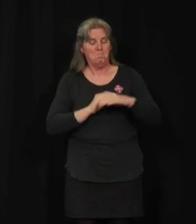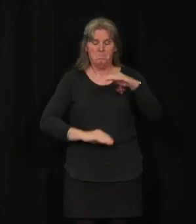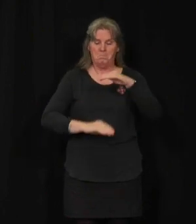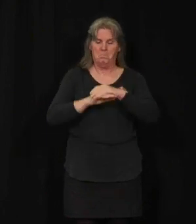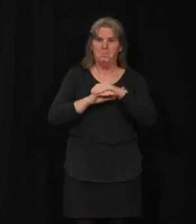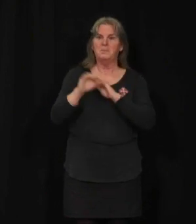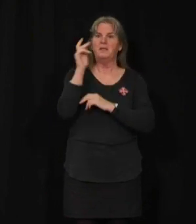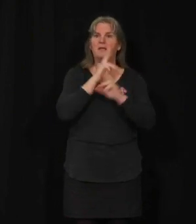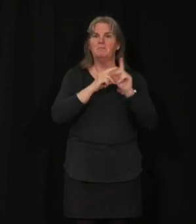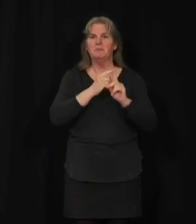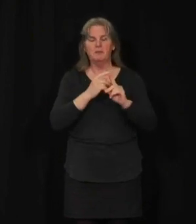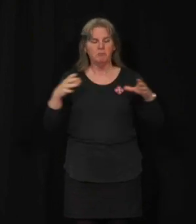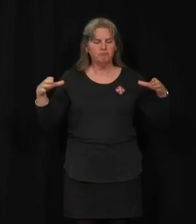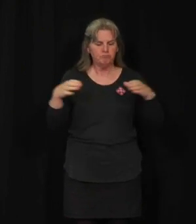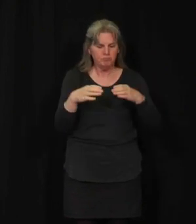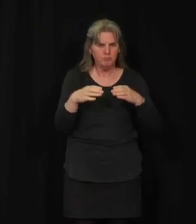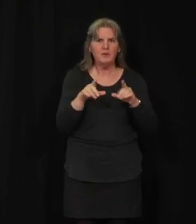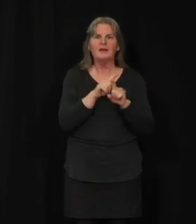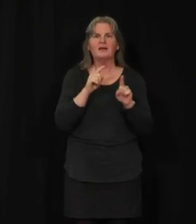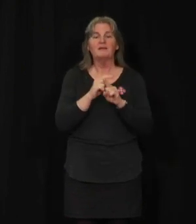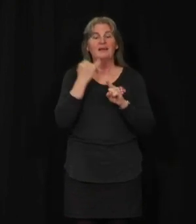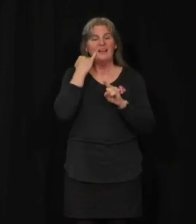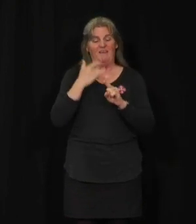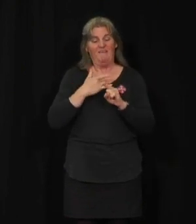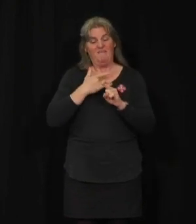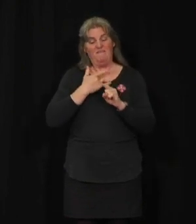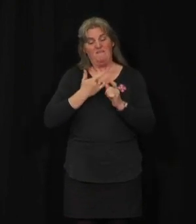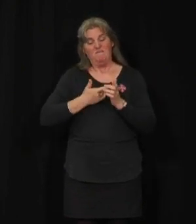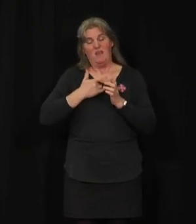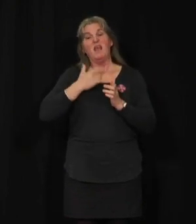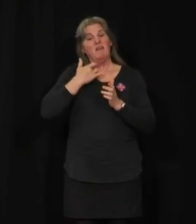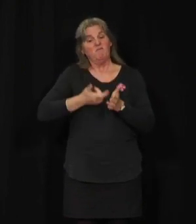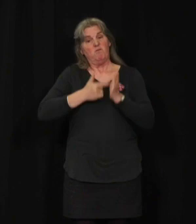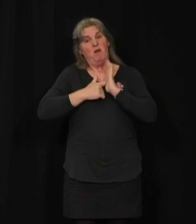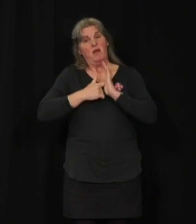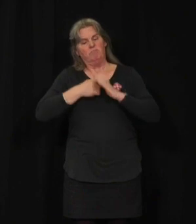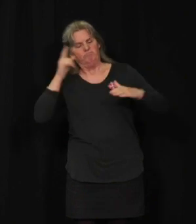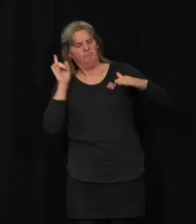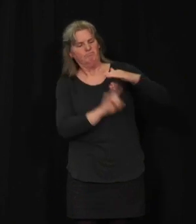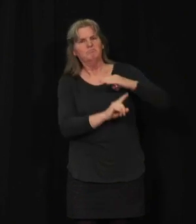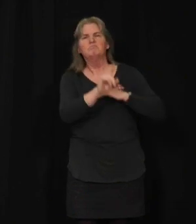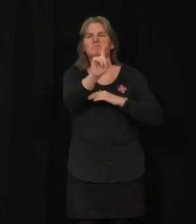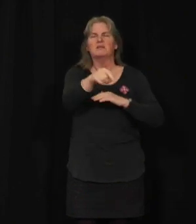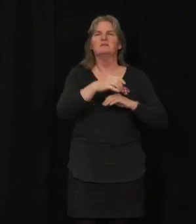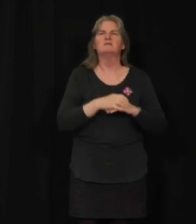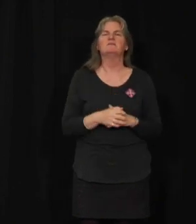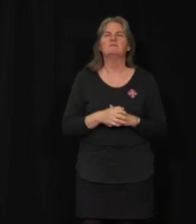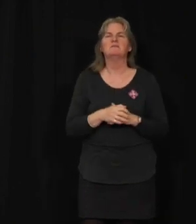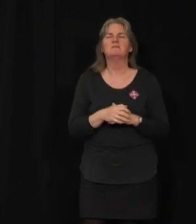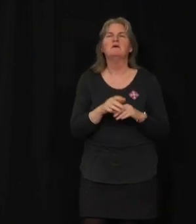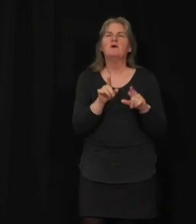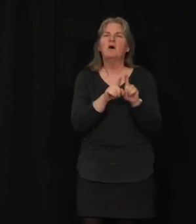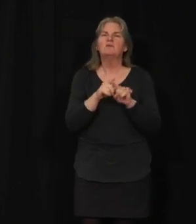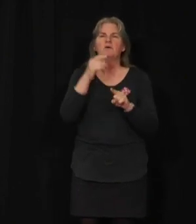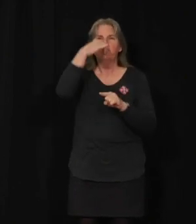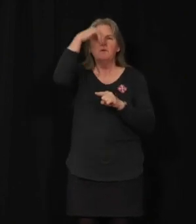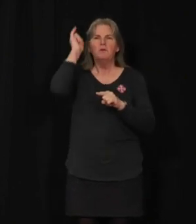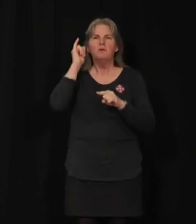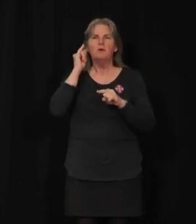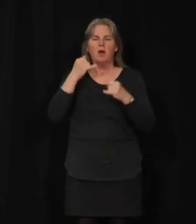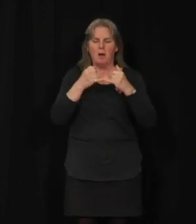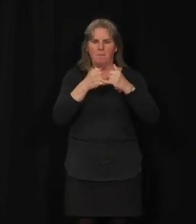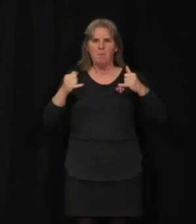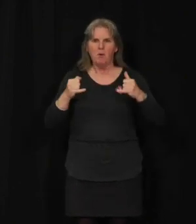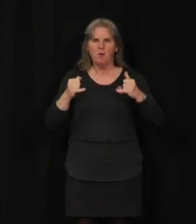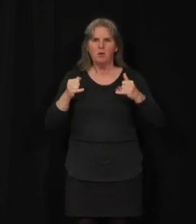groups of more than 10, and also self-isolating when required. If we keep the border tightly controlled